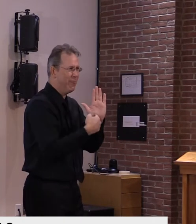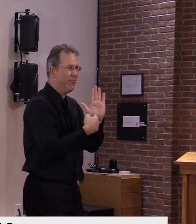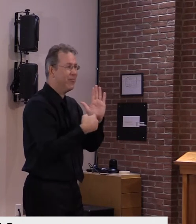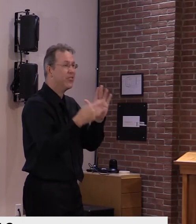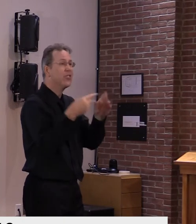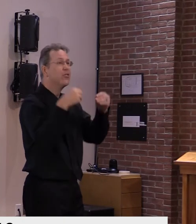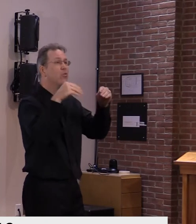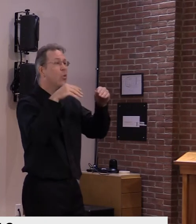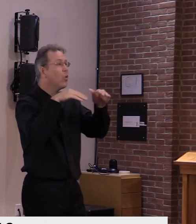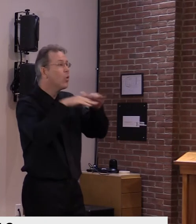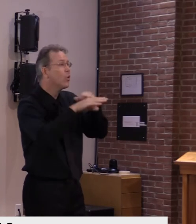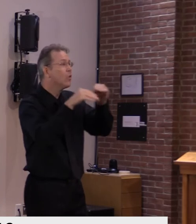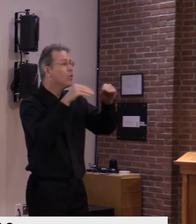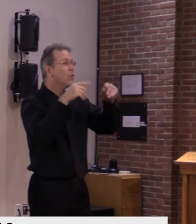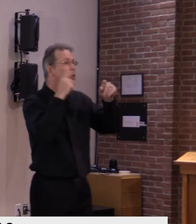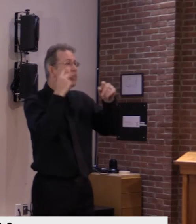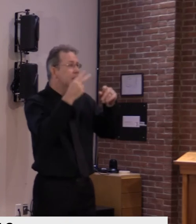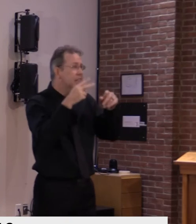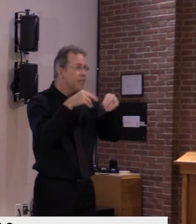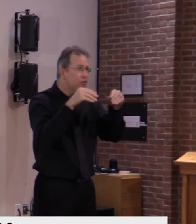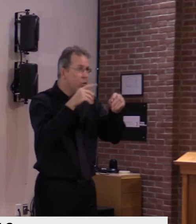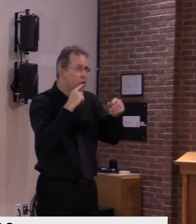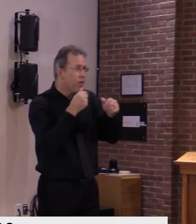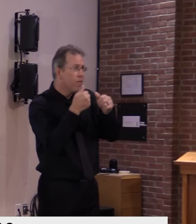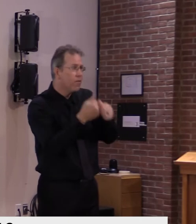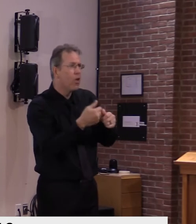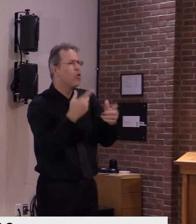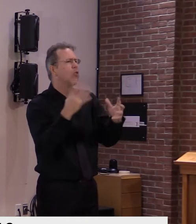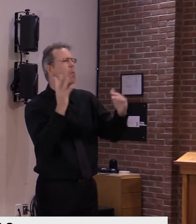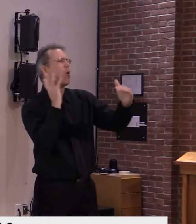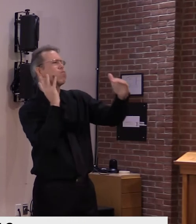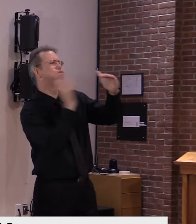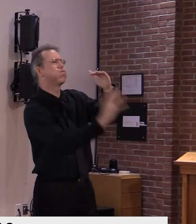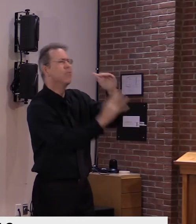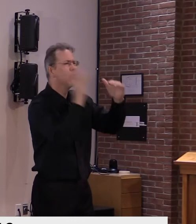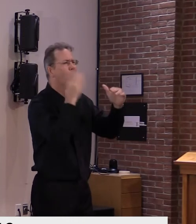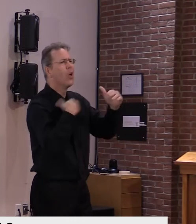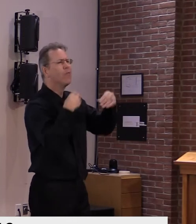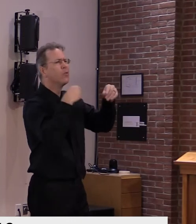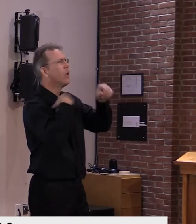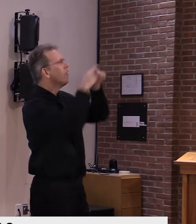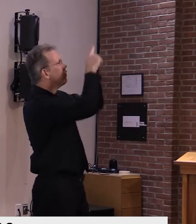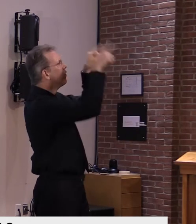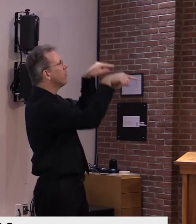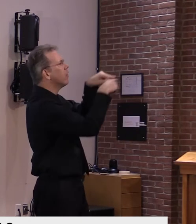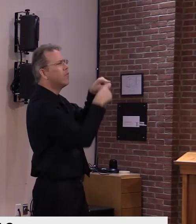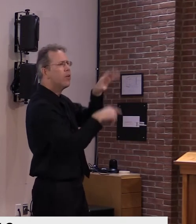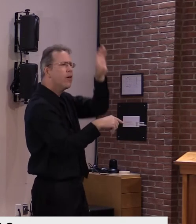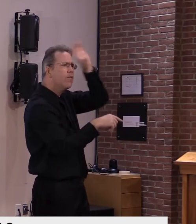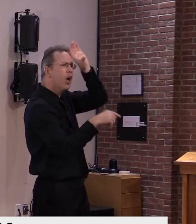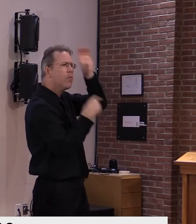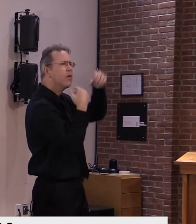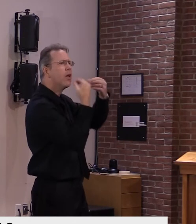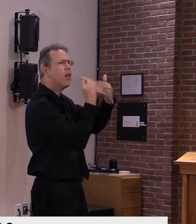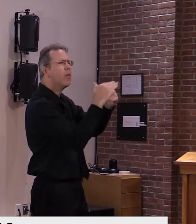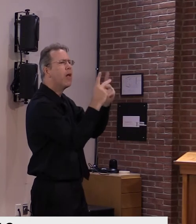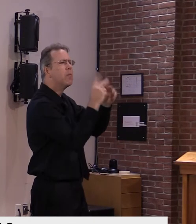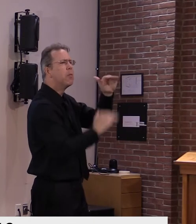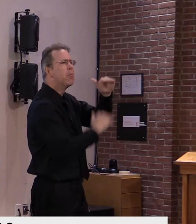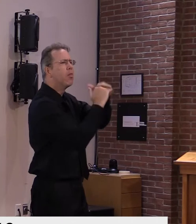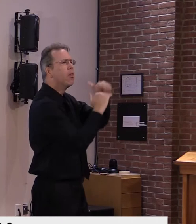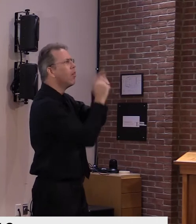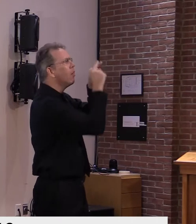apart and do so in a safe manner, everyone masked up. And if you're sick, if you have symptoms, don't come in, don't